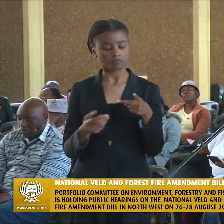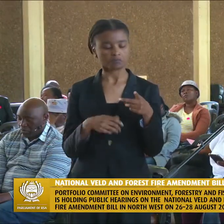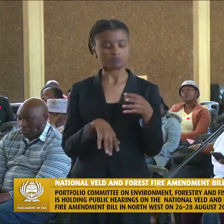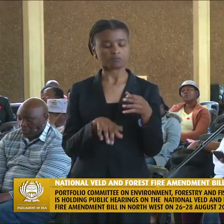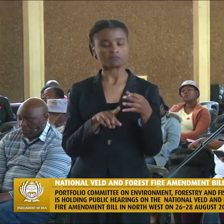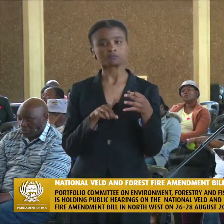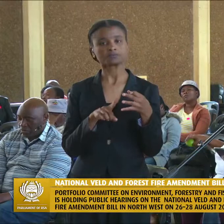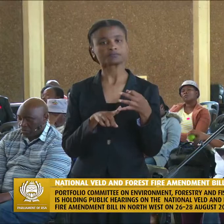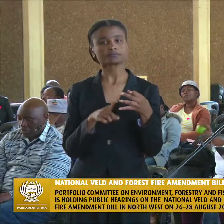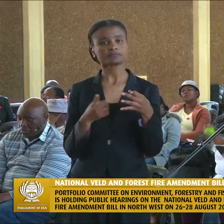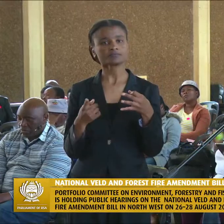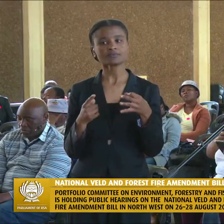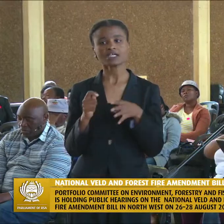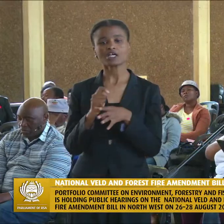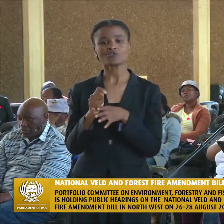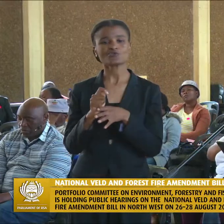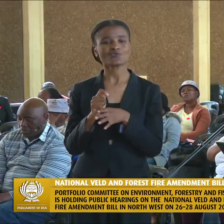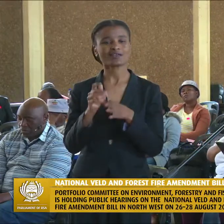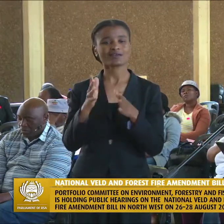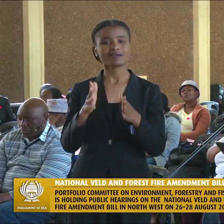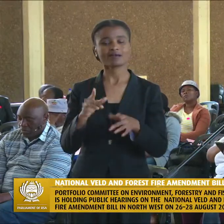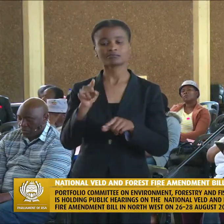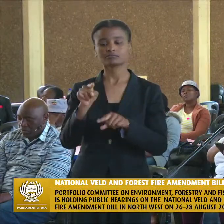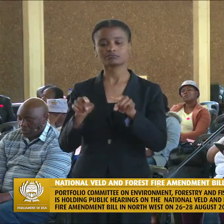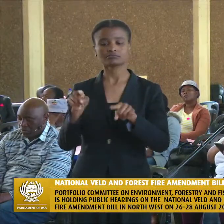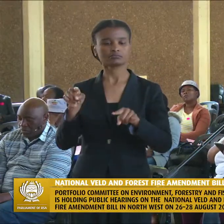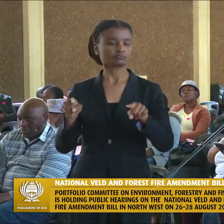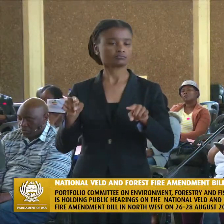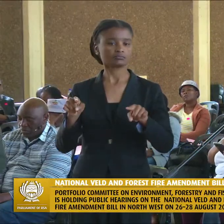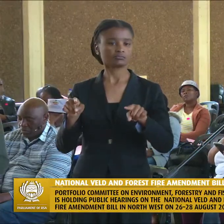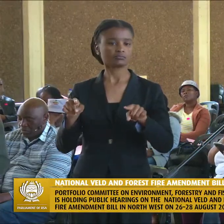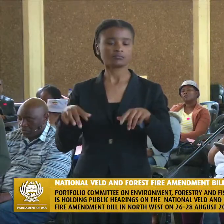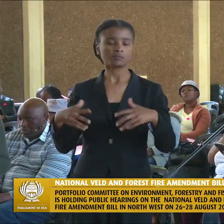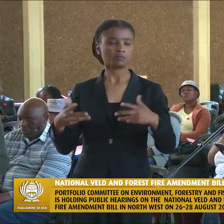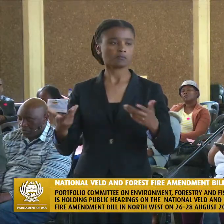bachat trainers we don't have the people who can they train us